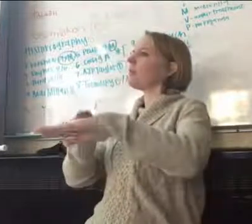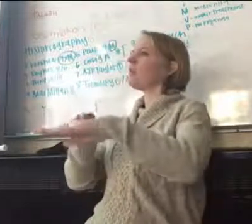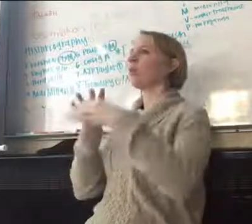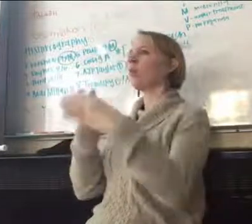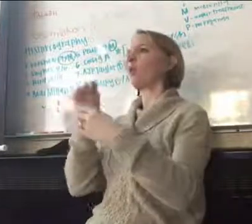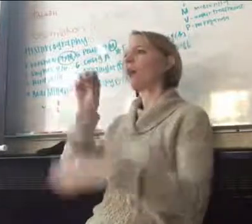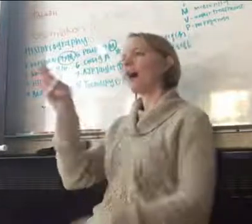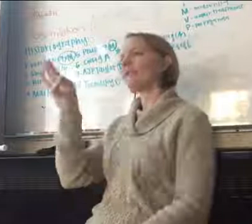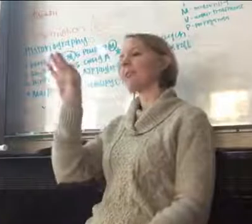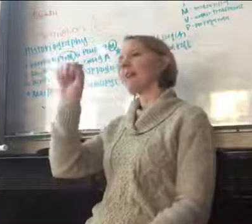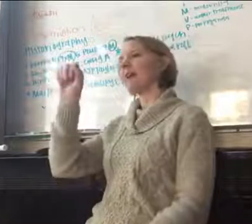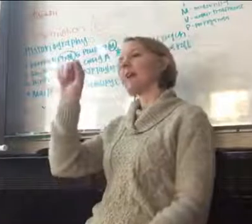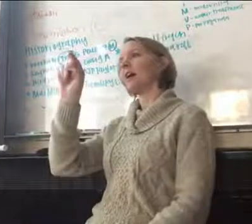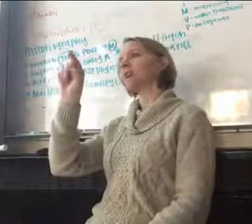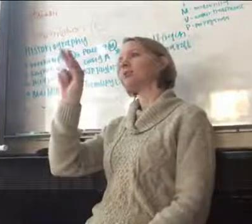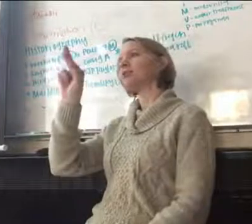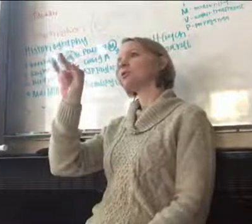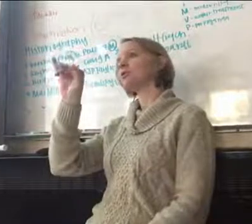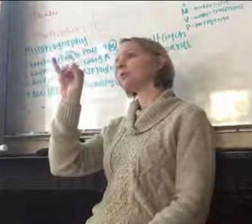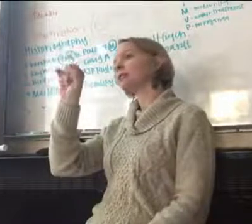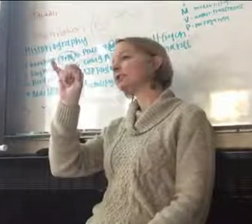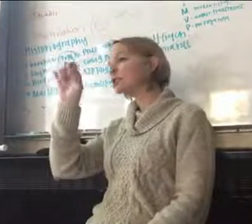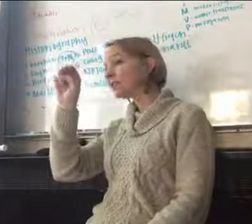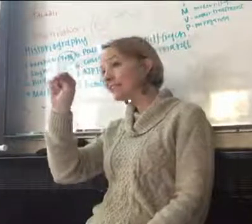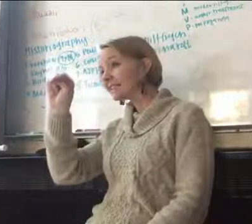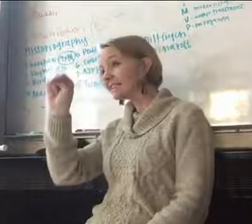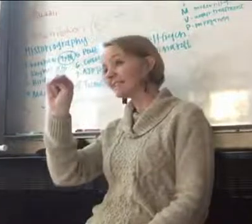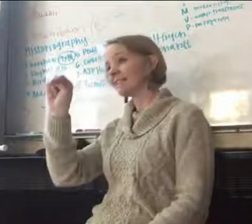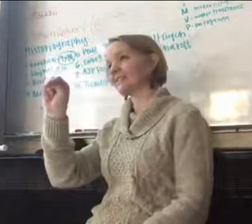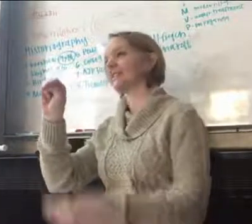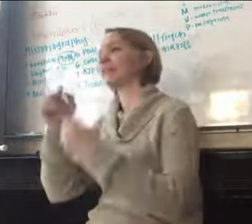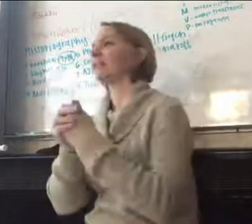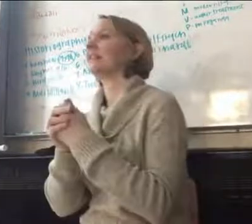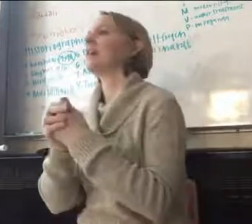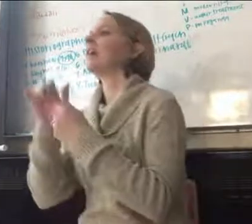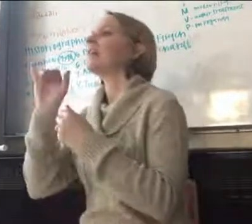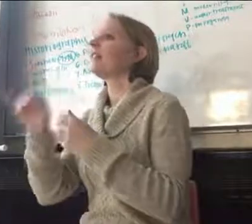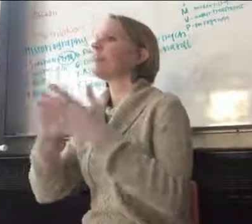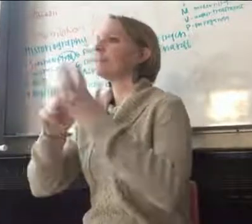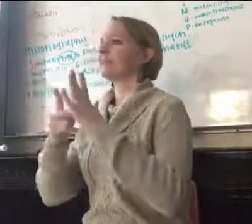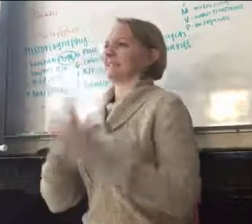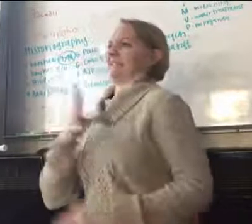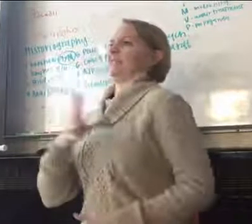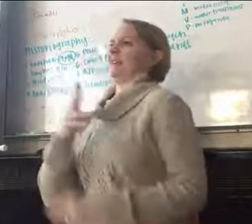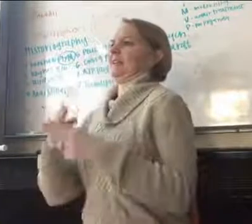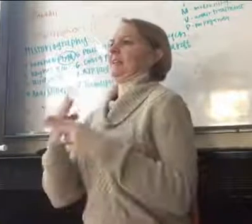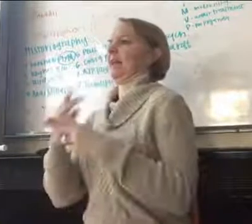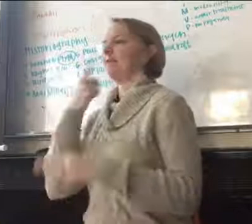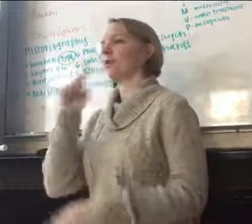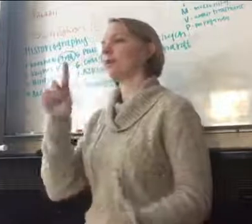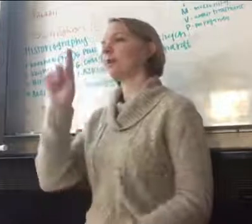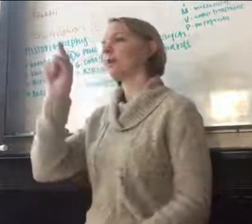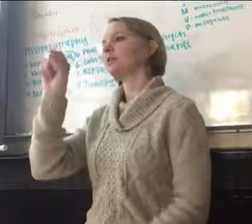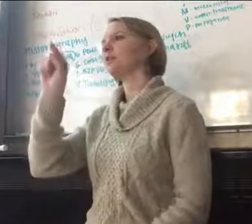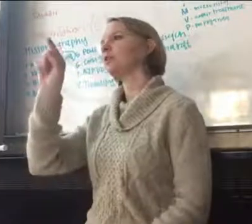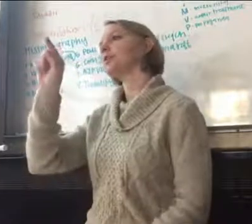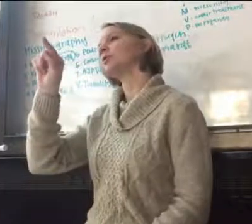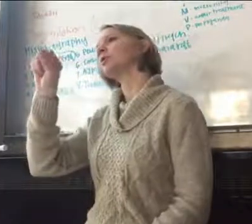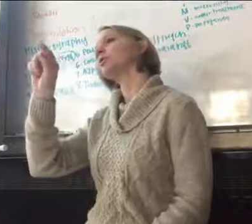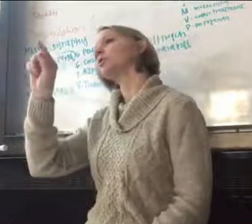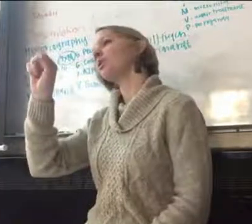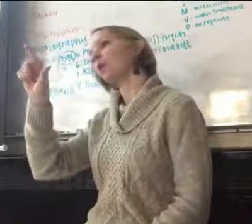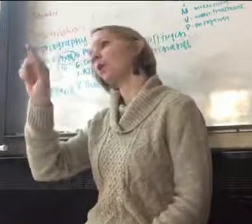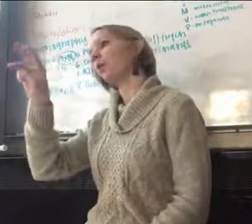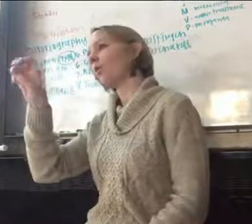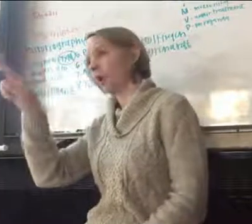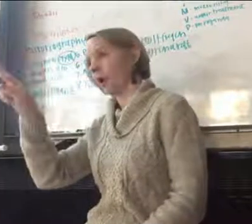attrition, if you want to do like a little arrow from total war to war of attrition is the fancy name for total warfare. It basically means